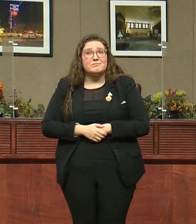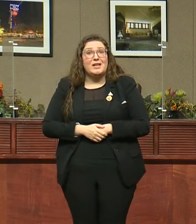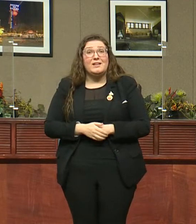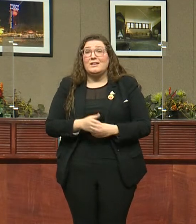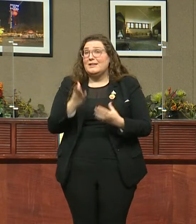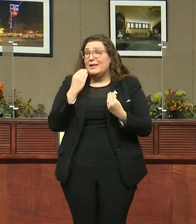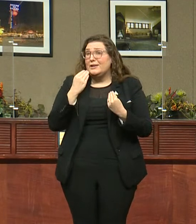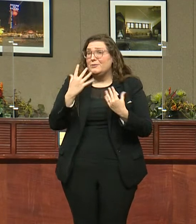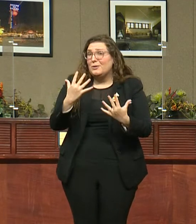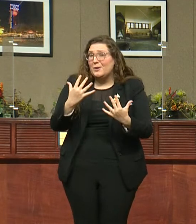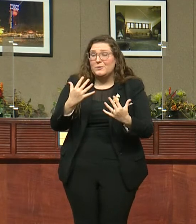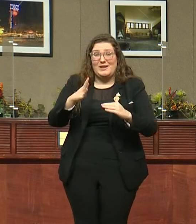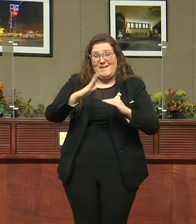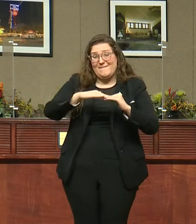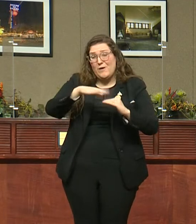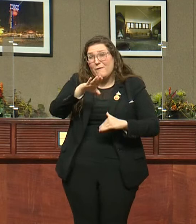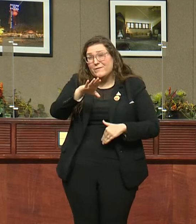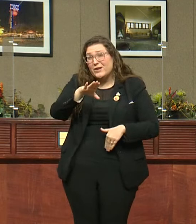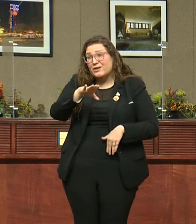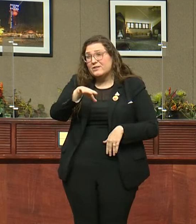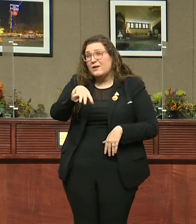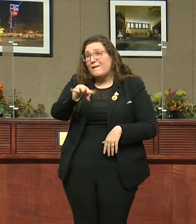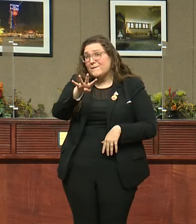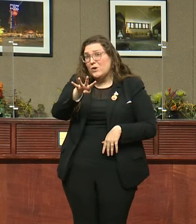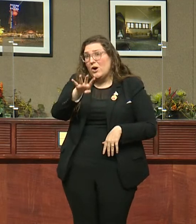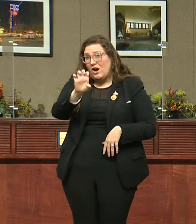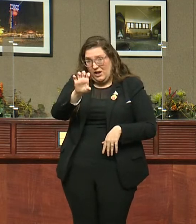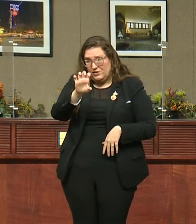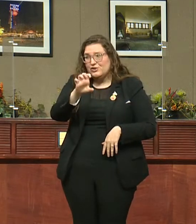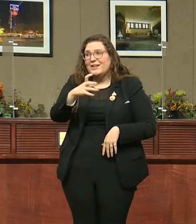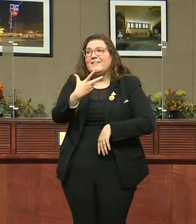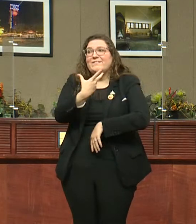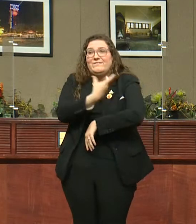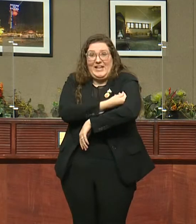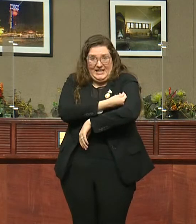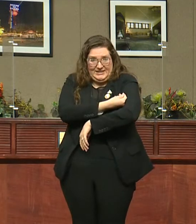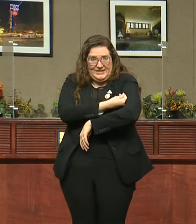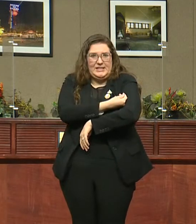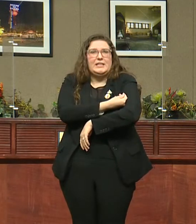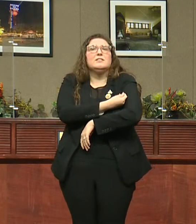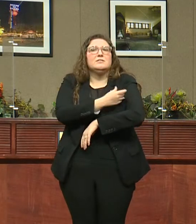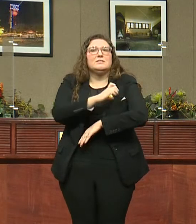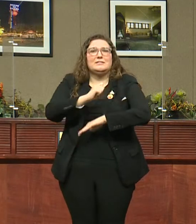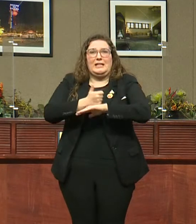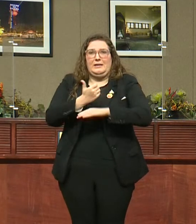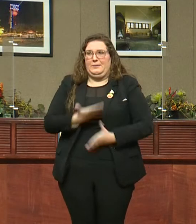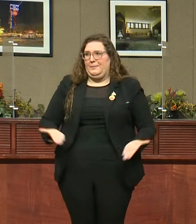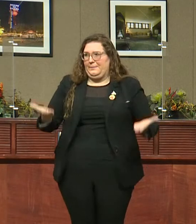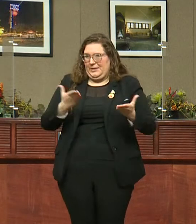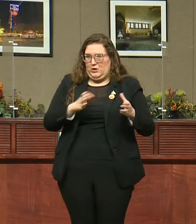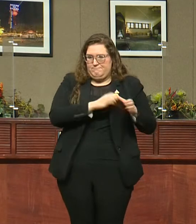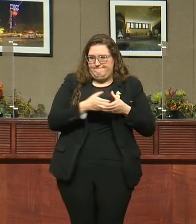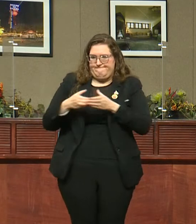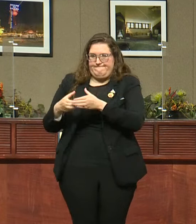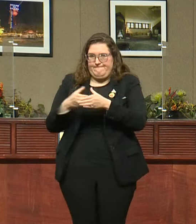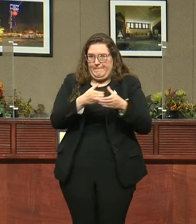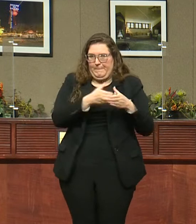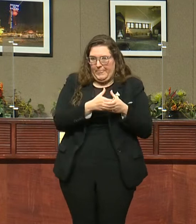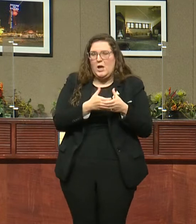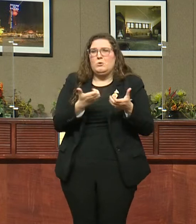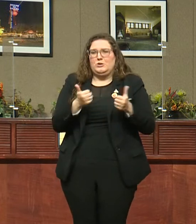400 vaccination in congregating housing buildings around the county. We will continue with that